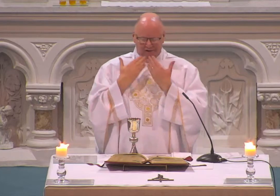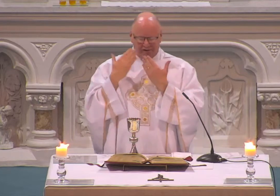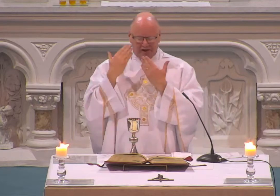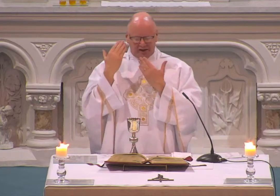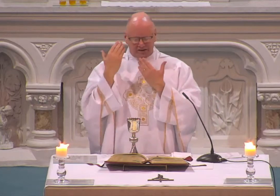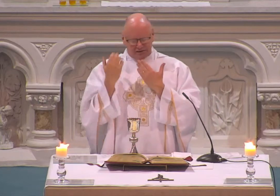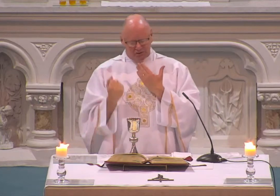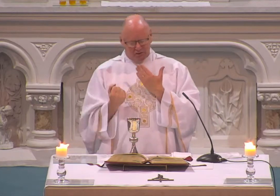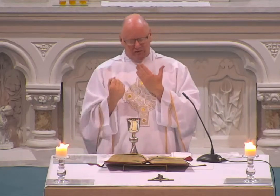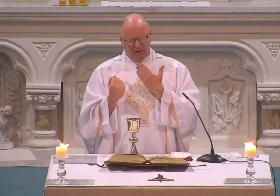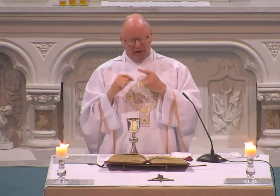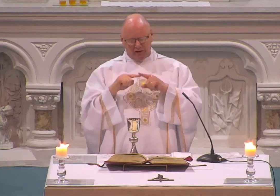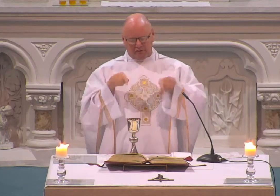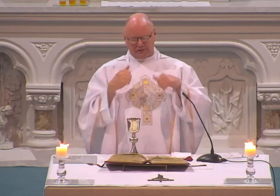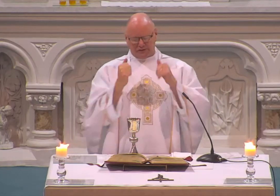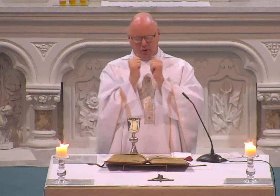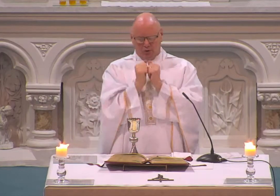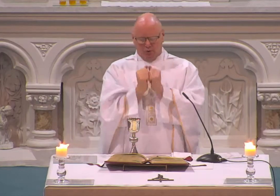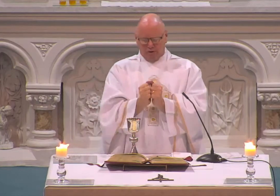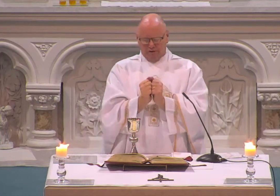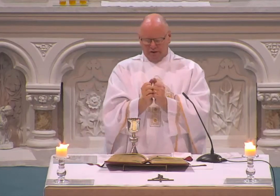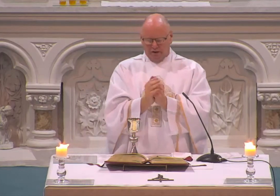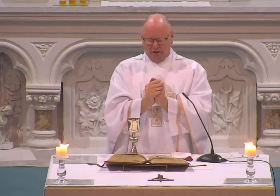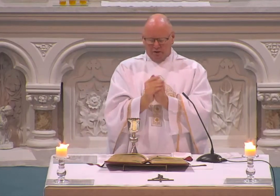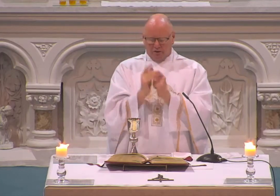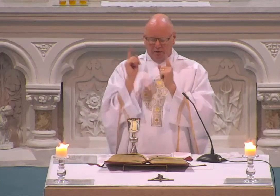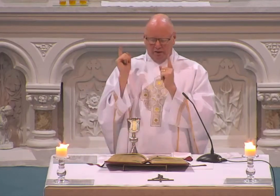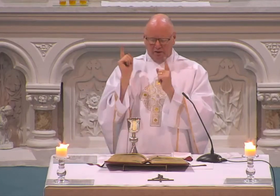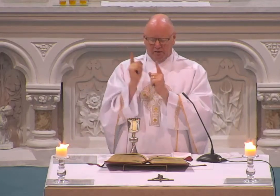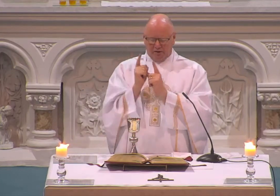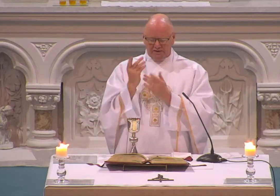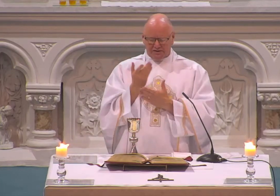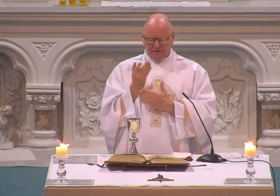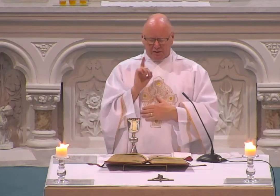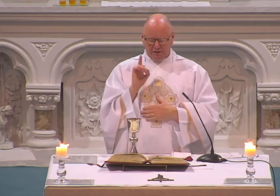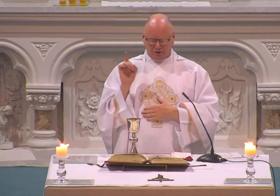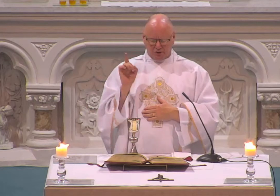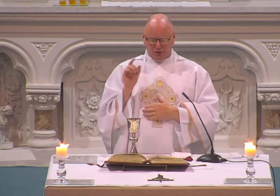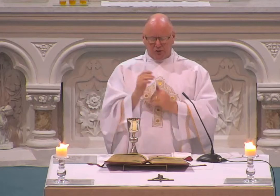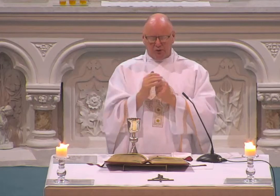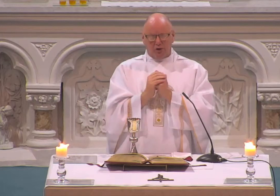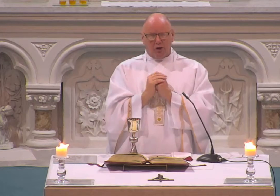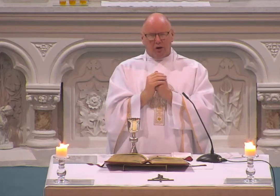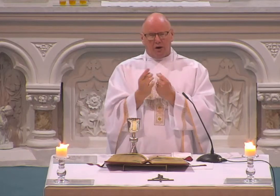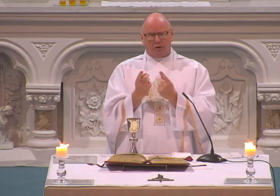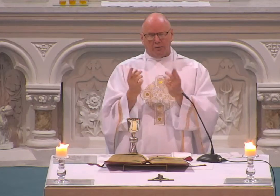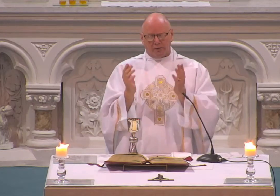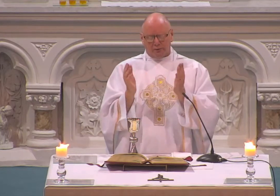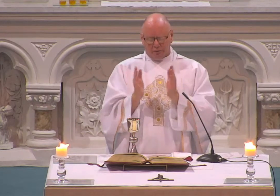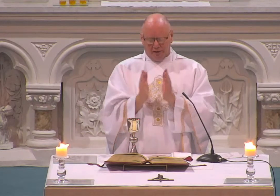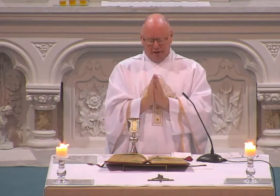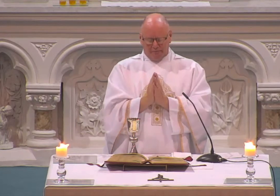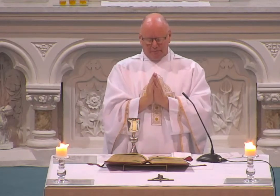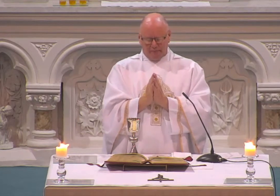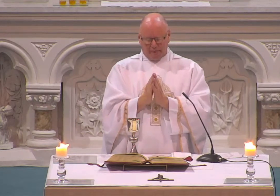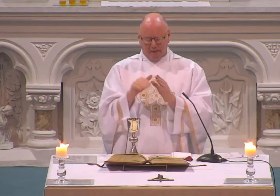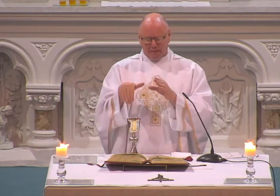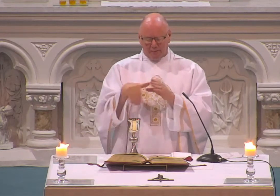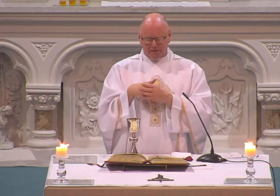thanks that you have held us worthy to be in your presence and minister to you. Humbly we pray that, partaking